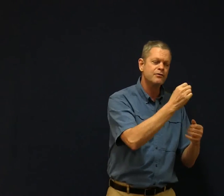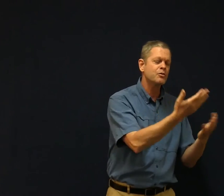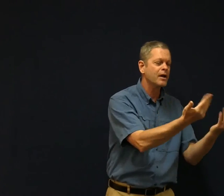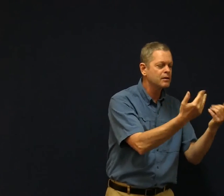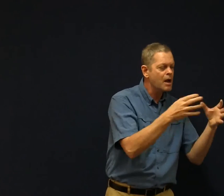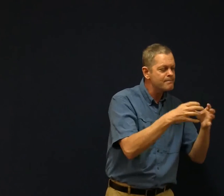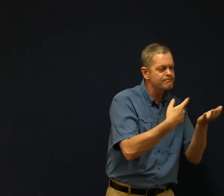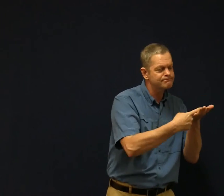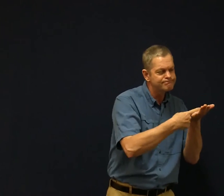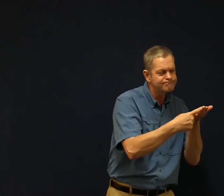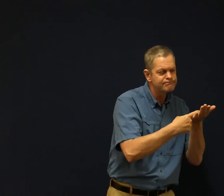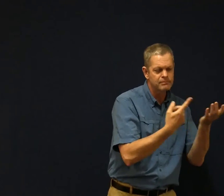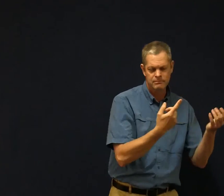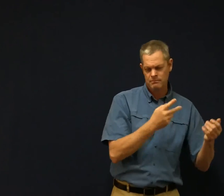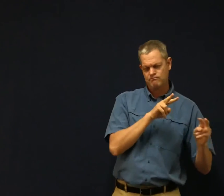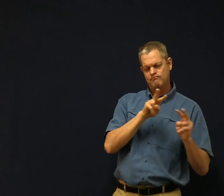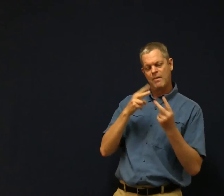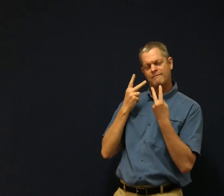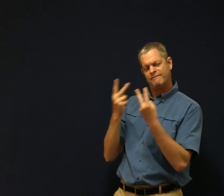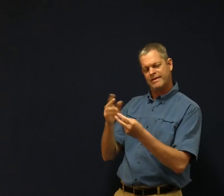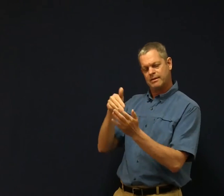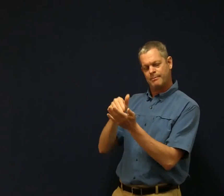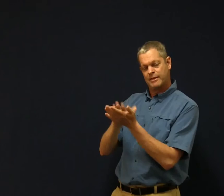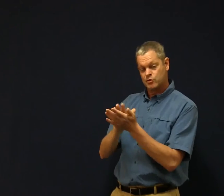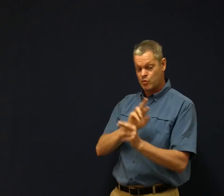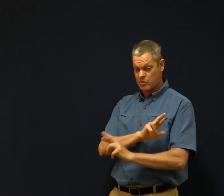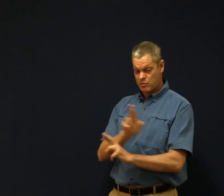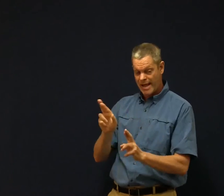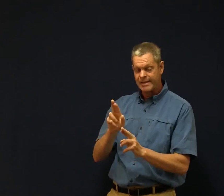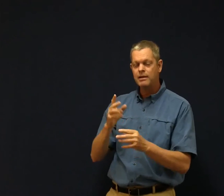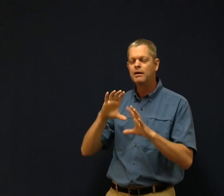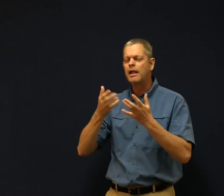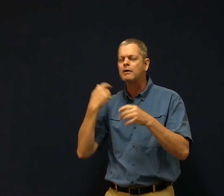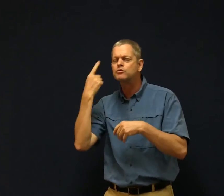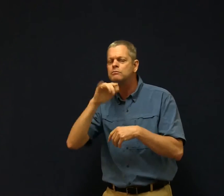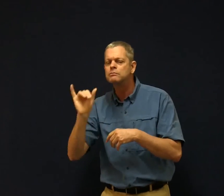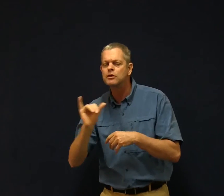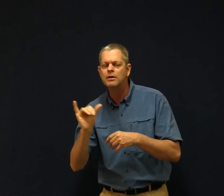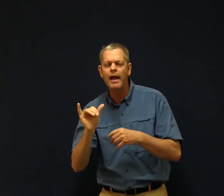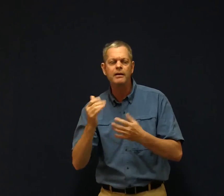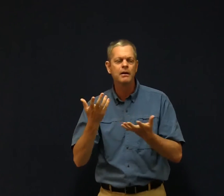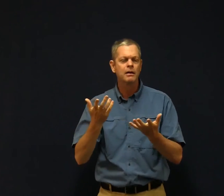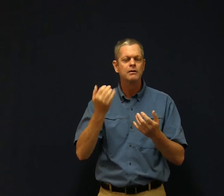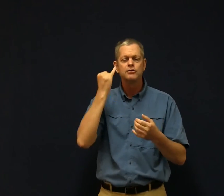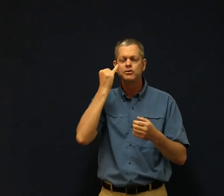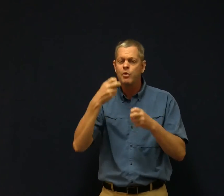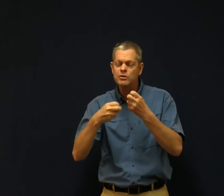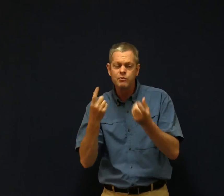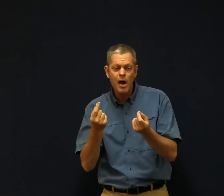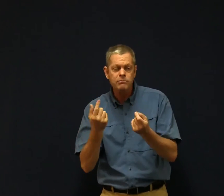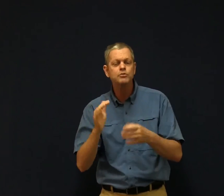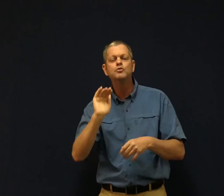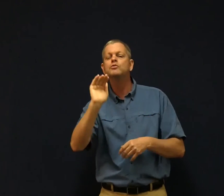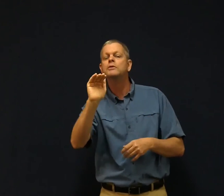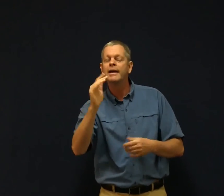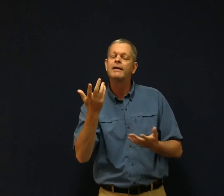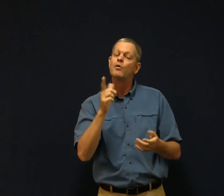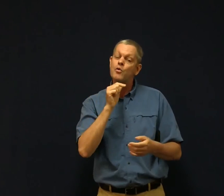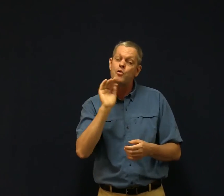to middle school to high school, we like to ensure that our students have an opportunity prior to that